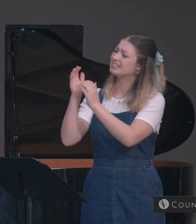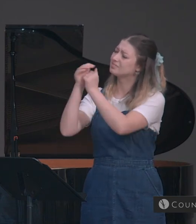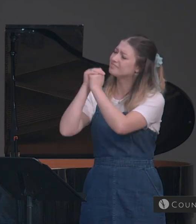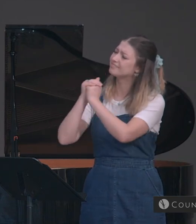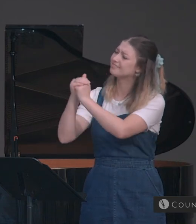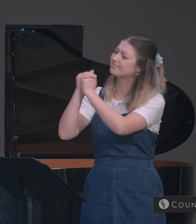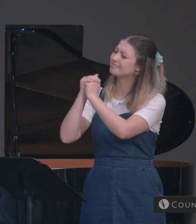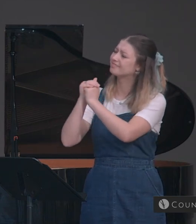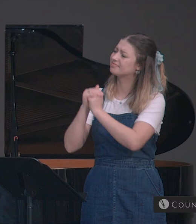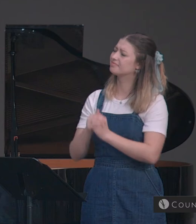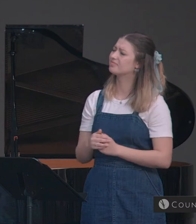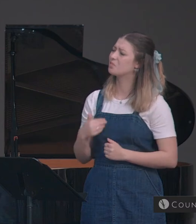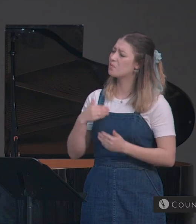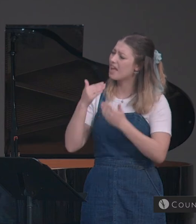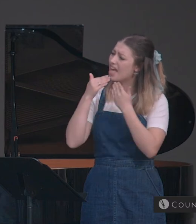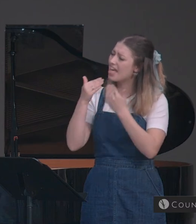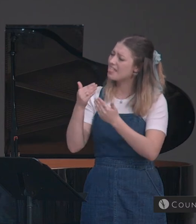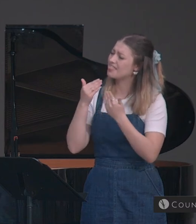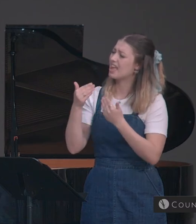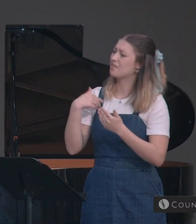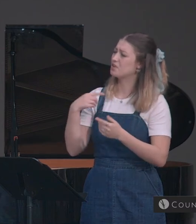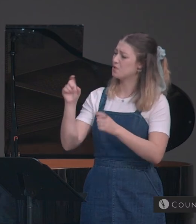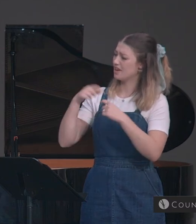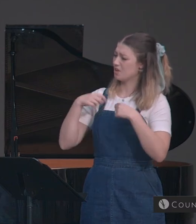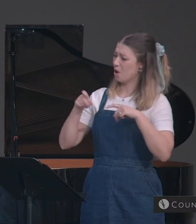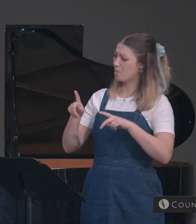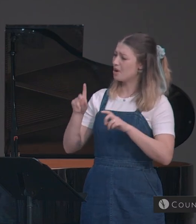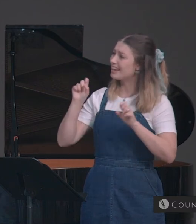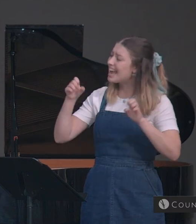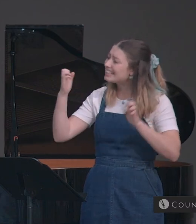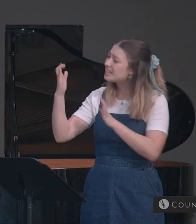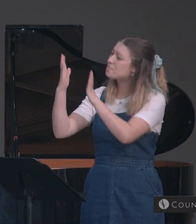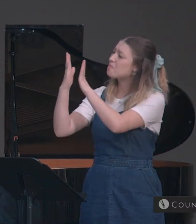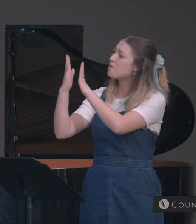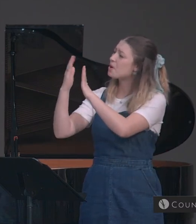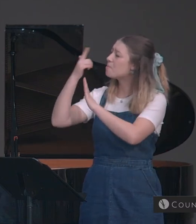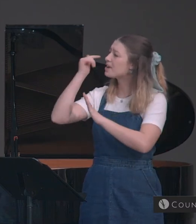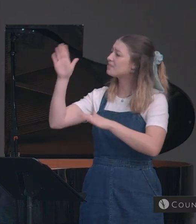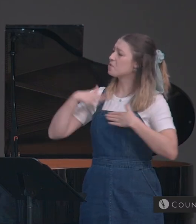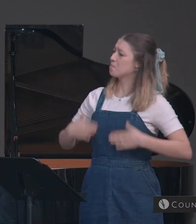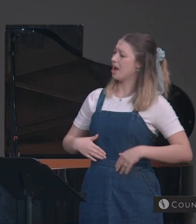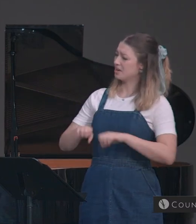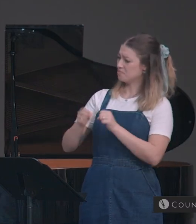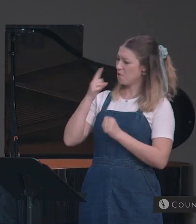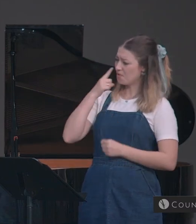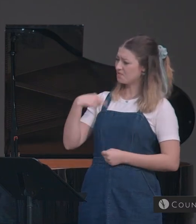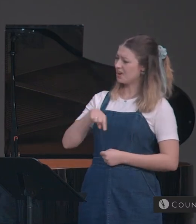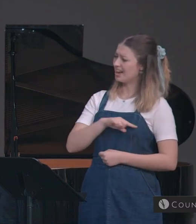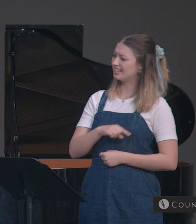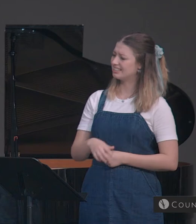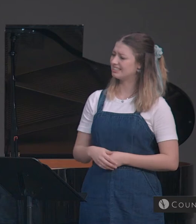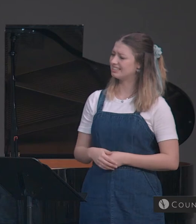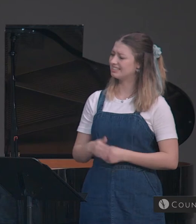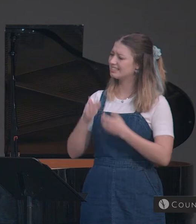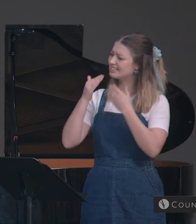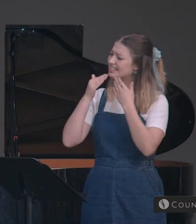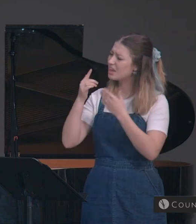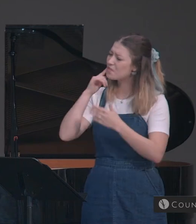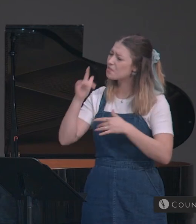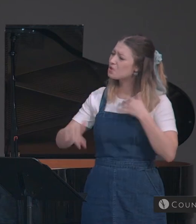thankful that you've given us the privilege to stand before you through your blood and body broken for us. Thank you for the joy we've had in